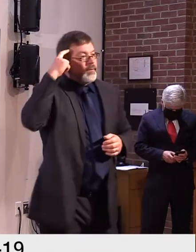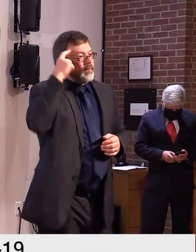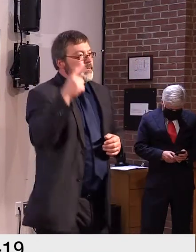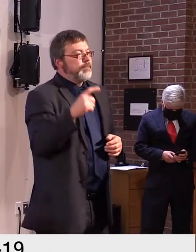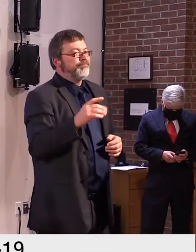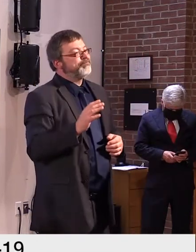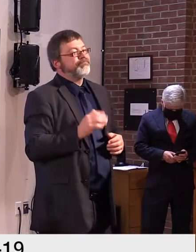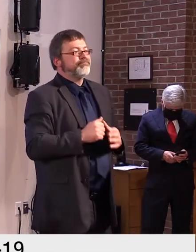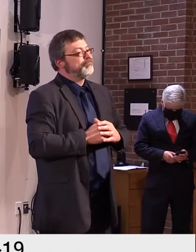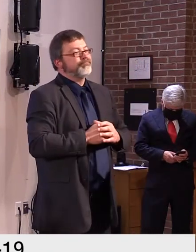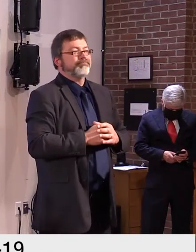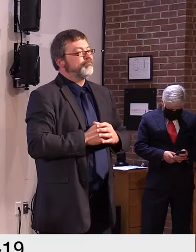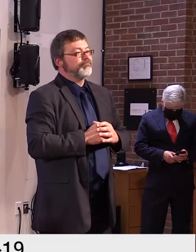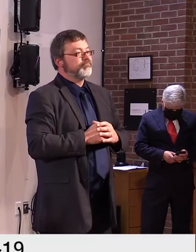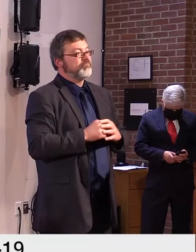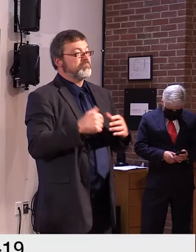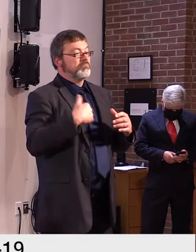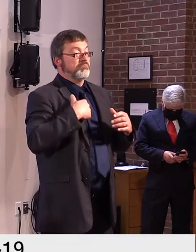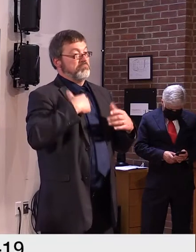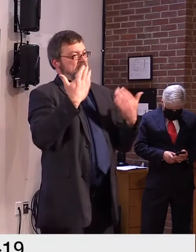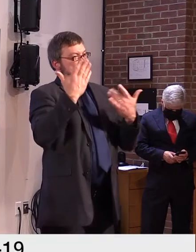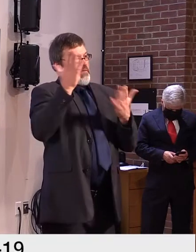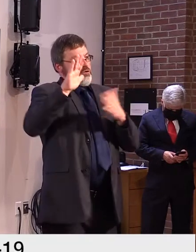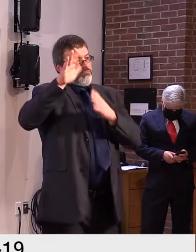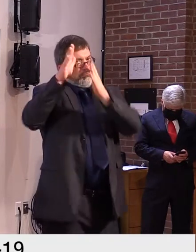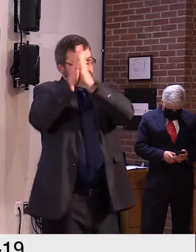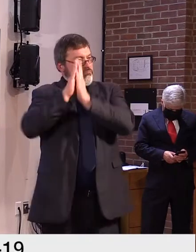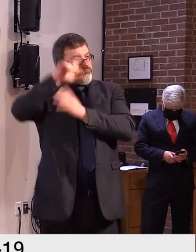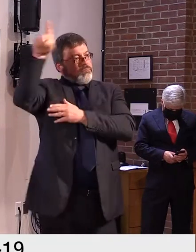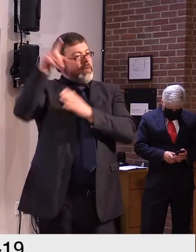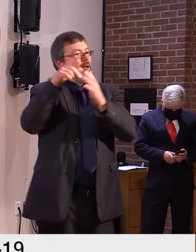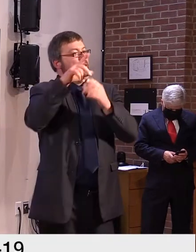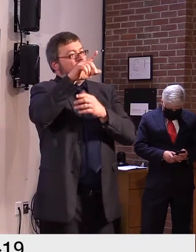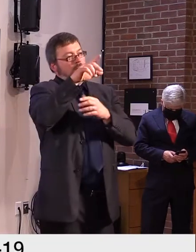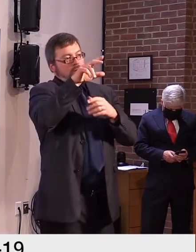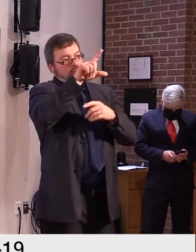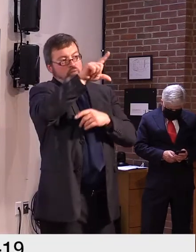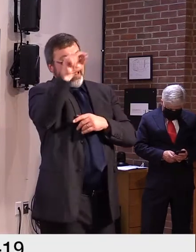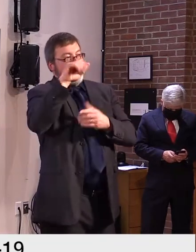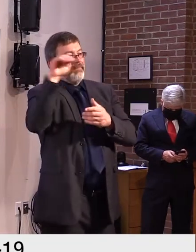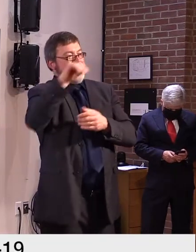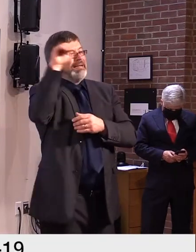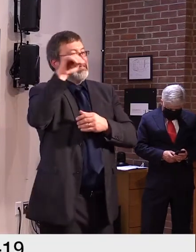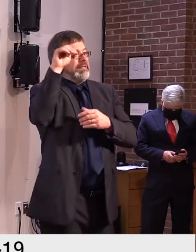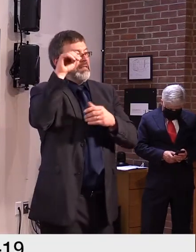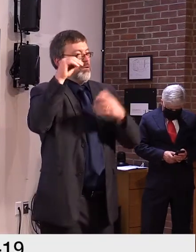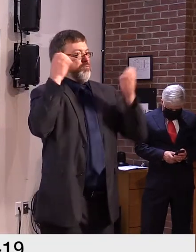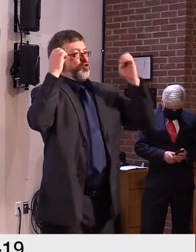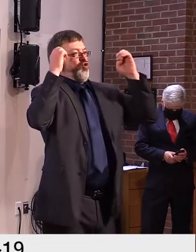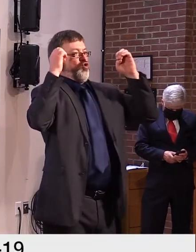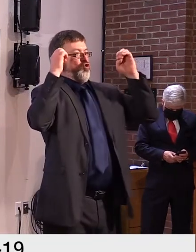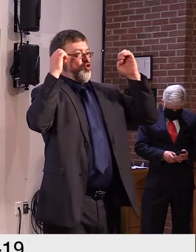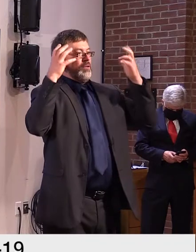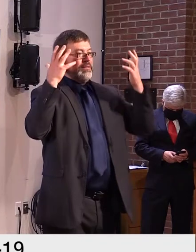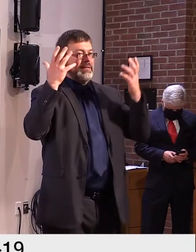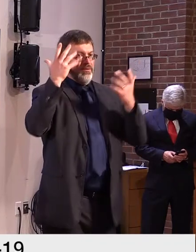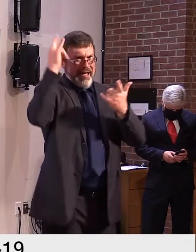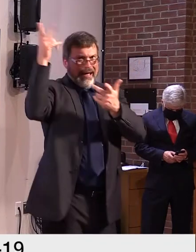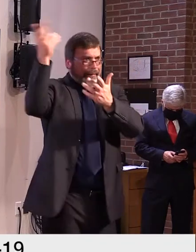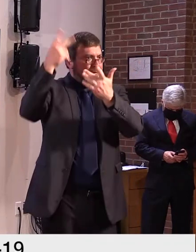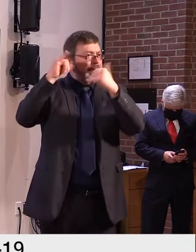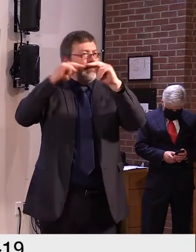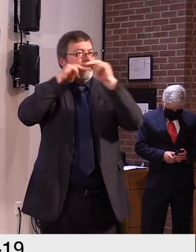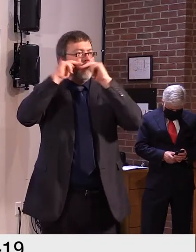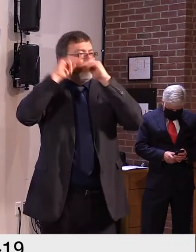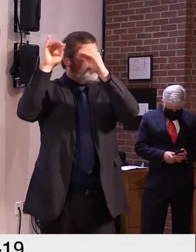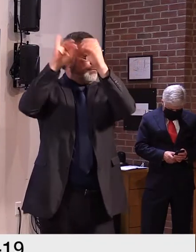I had asked for $20 million. We received $17 million in negotiation with the legislature, but that doesn't go very far. I mean, when you